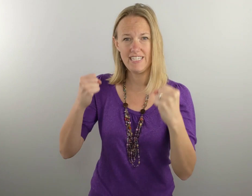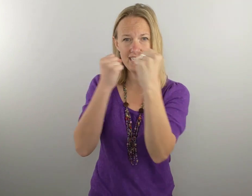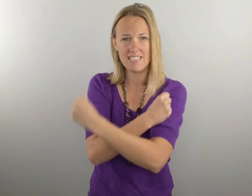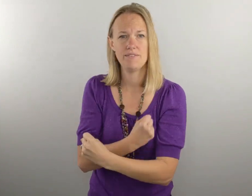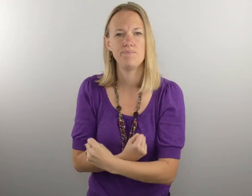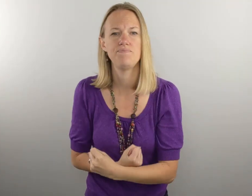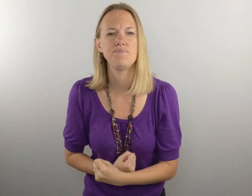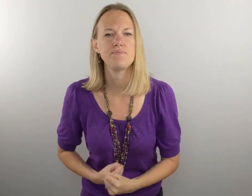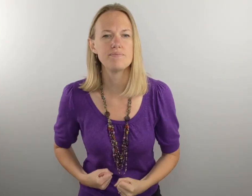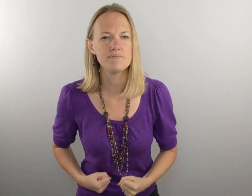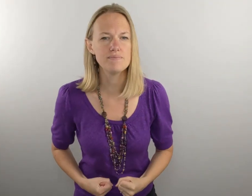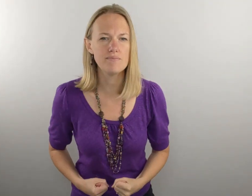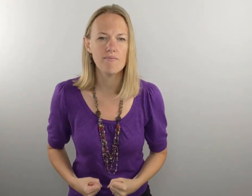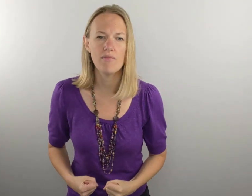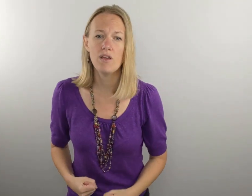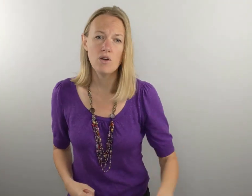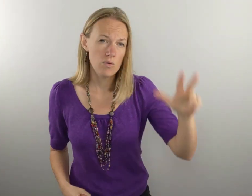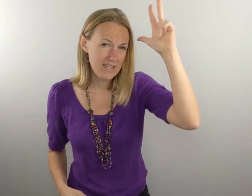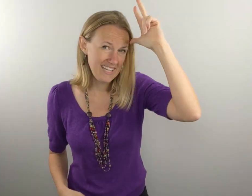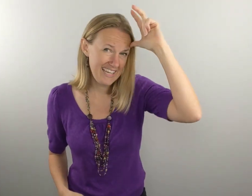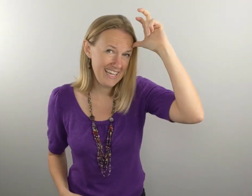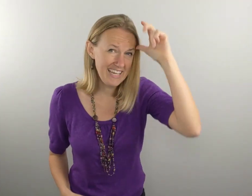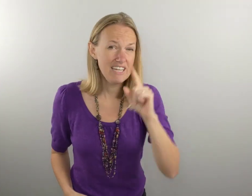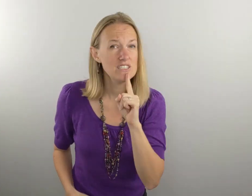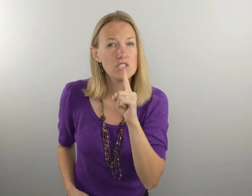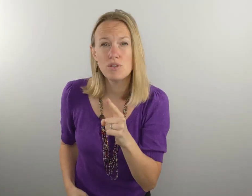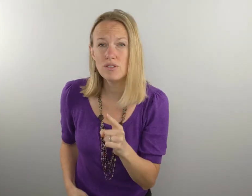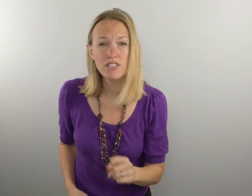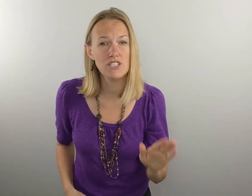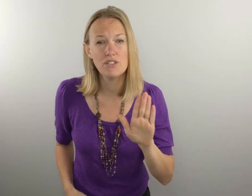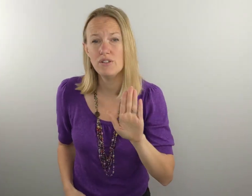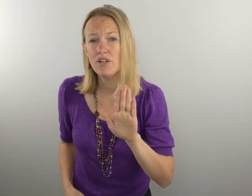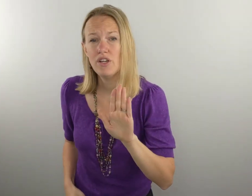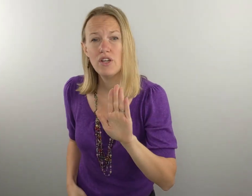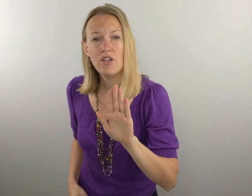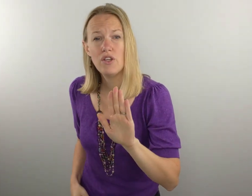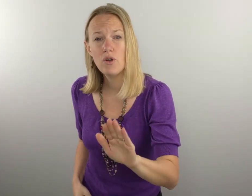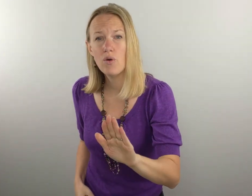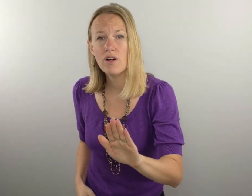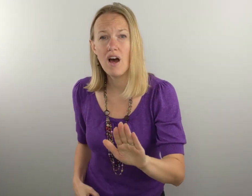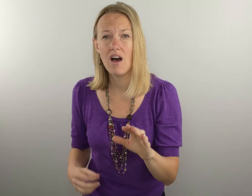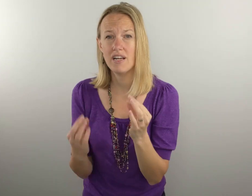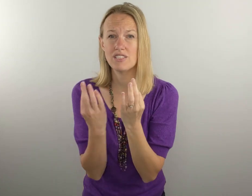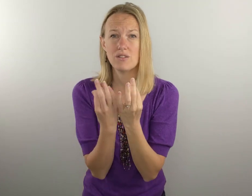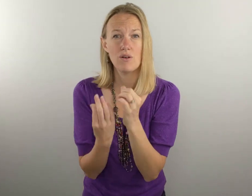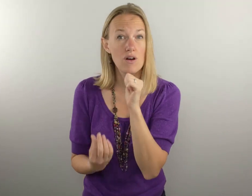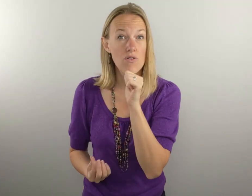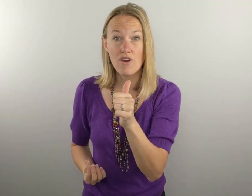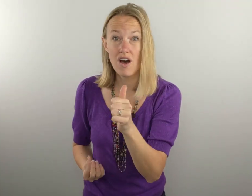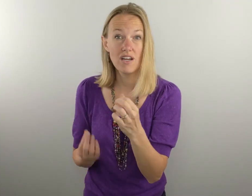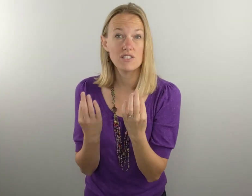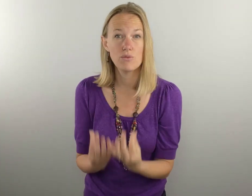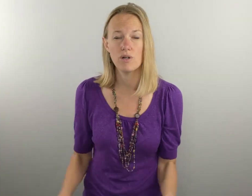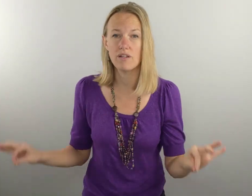fight. When he told you you're not